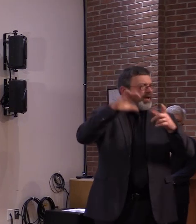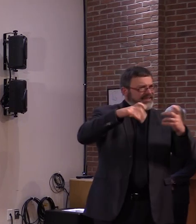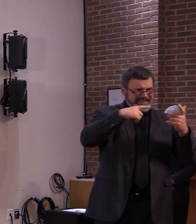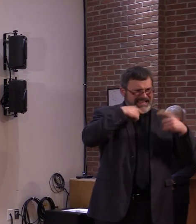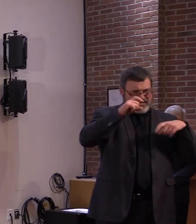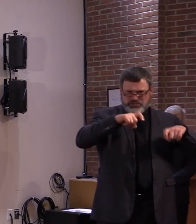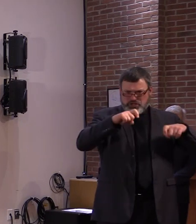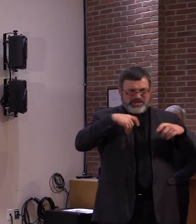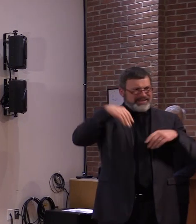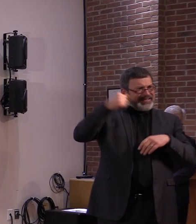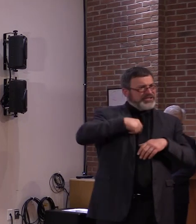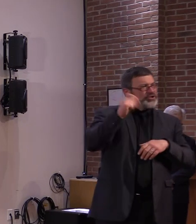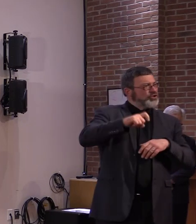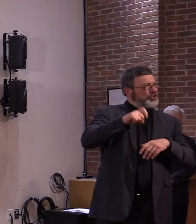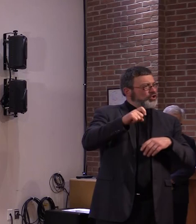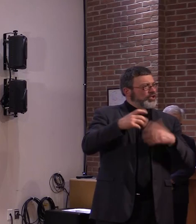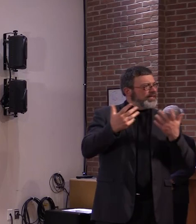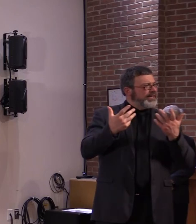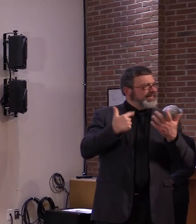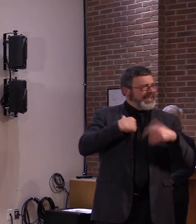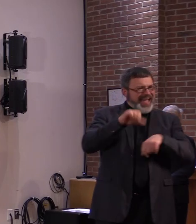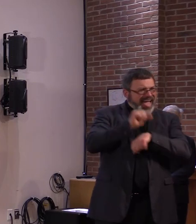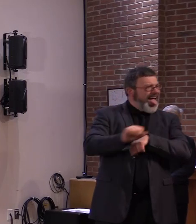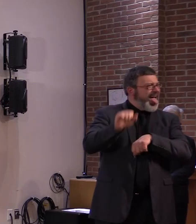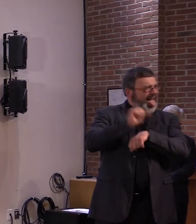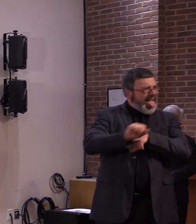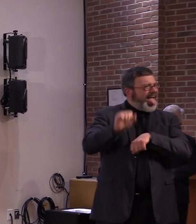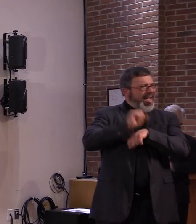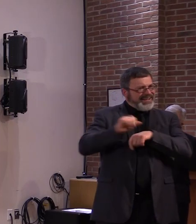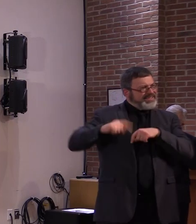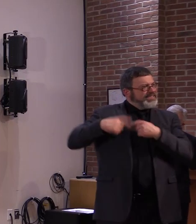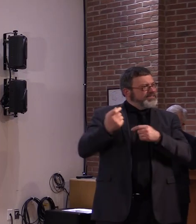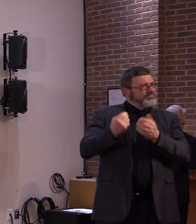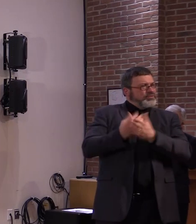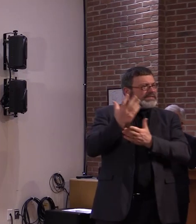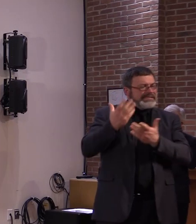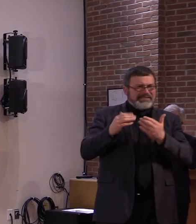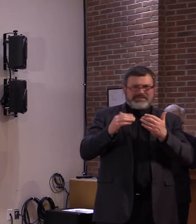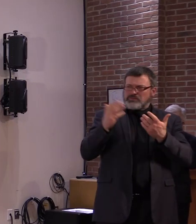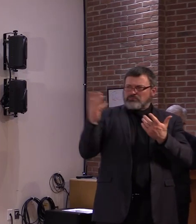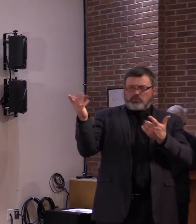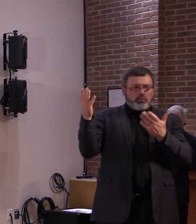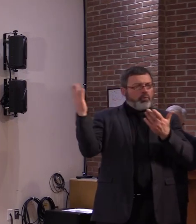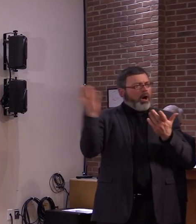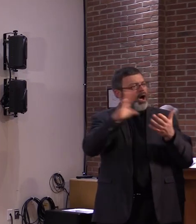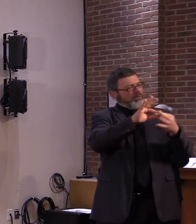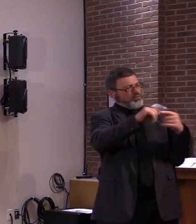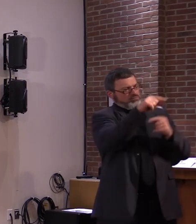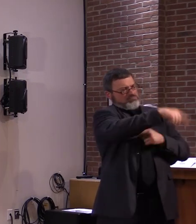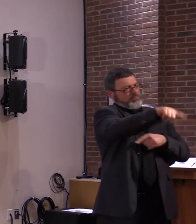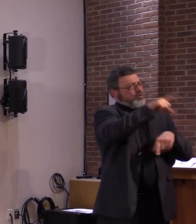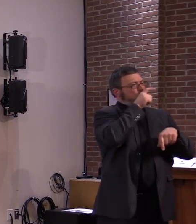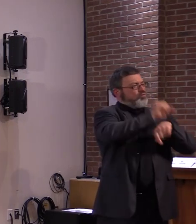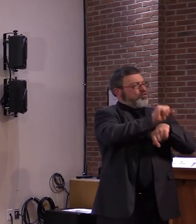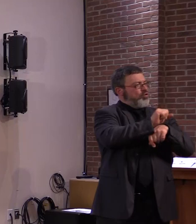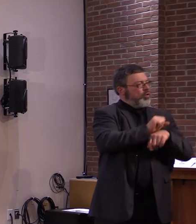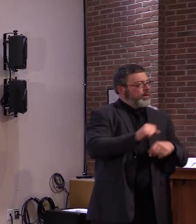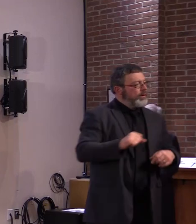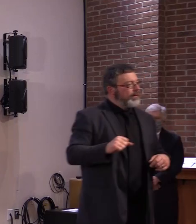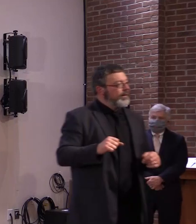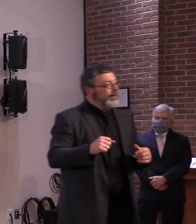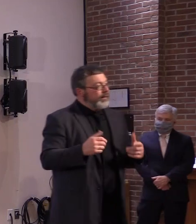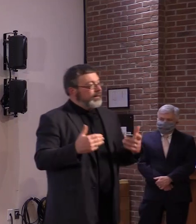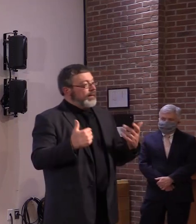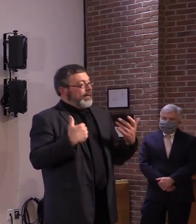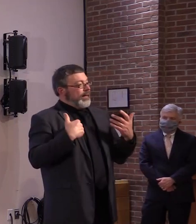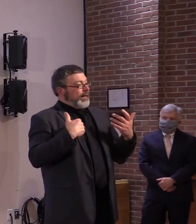through what was early on in the pandemic? What would you say to those people? Well, again, we're encouraging employers to come forward and